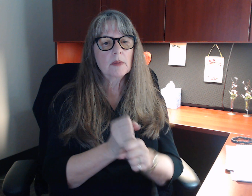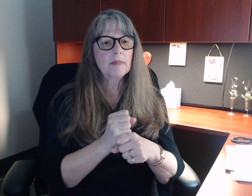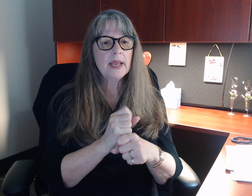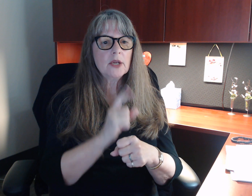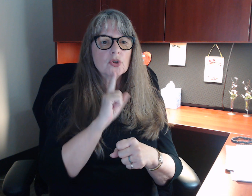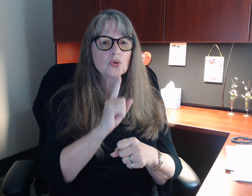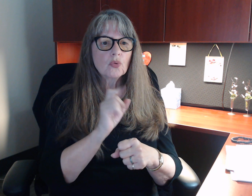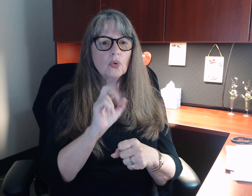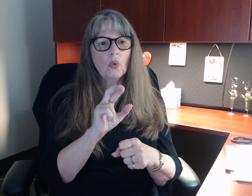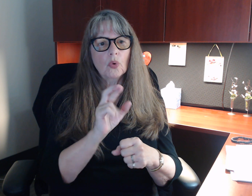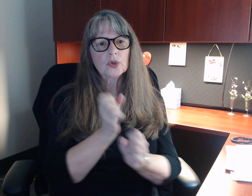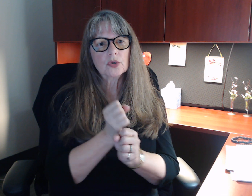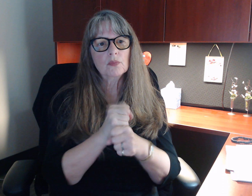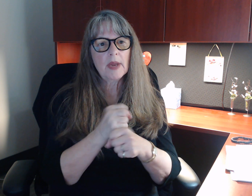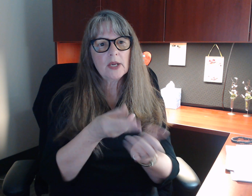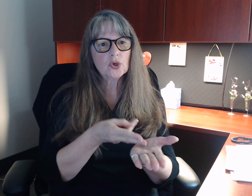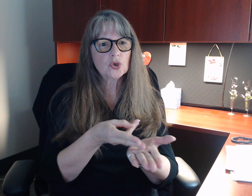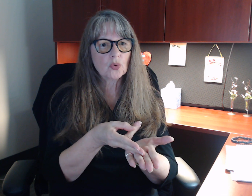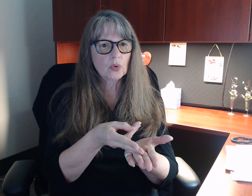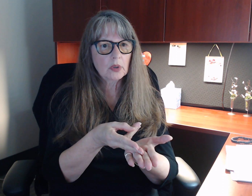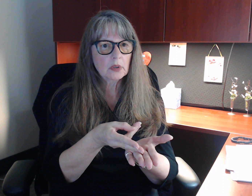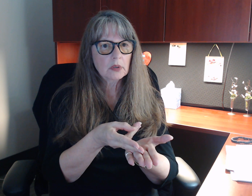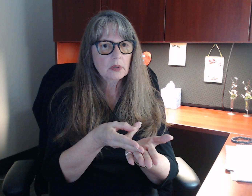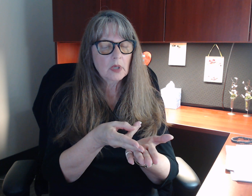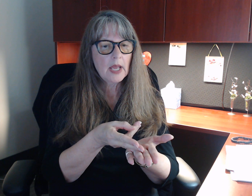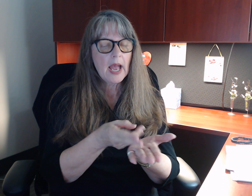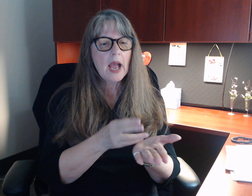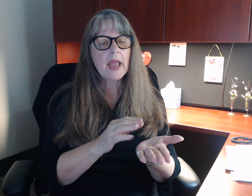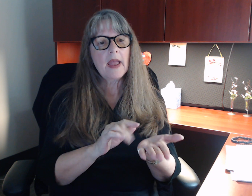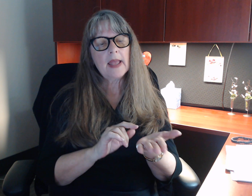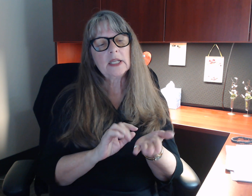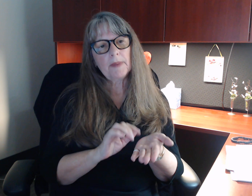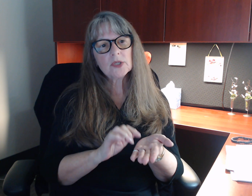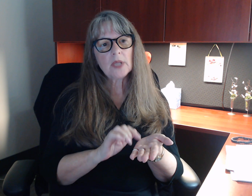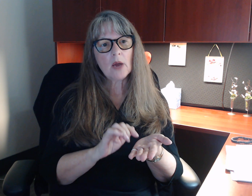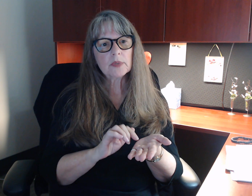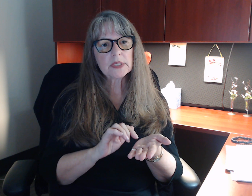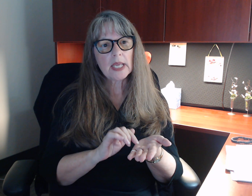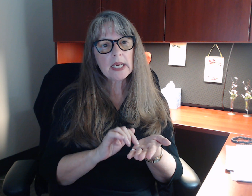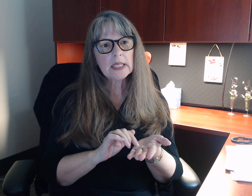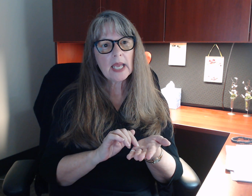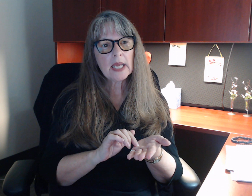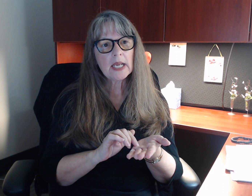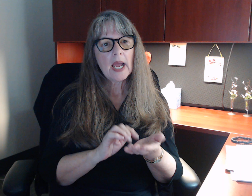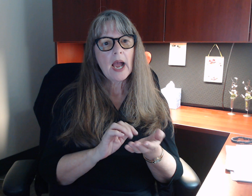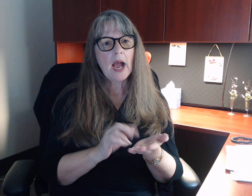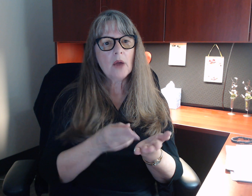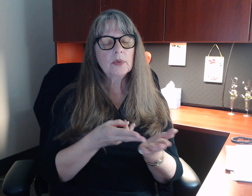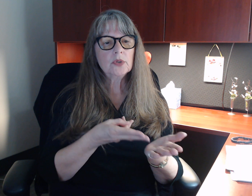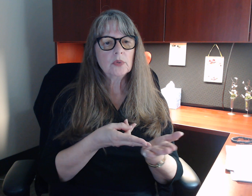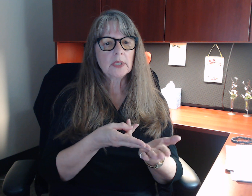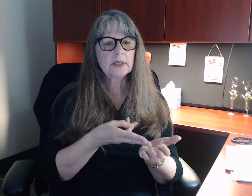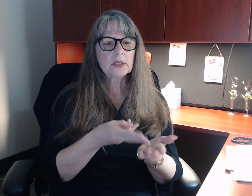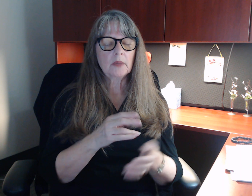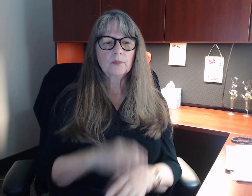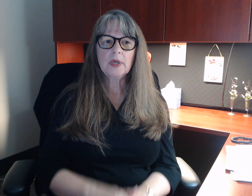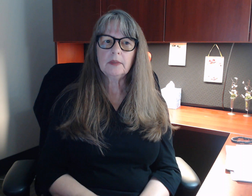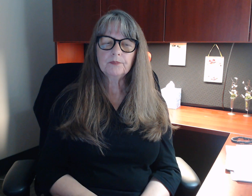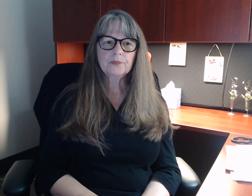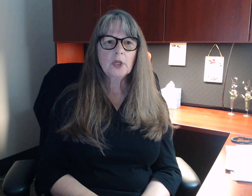make sure, or to make sure, depends on how I was saying that. I would do it like this. Well, if